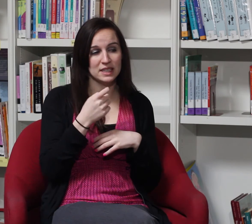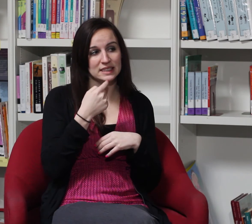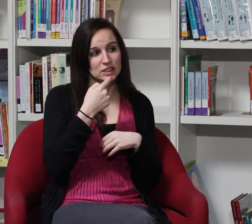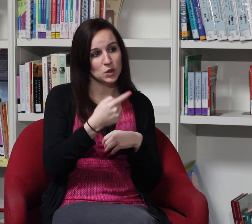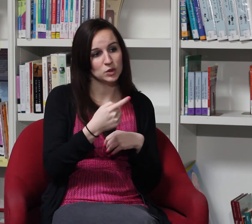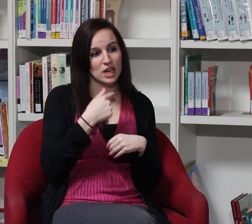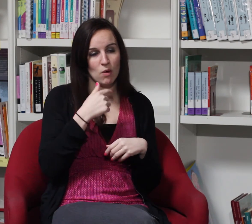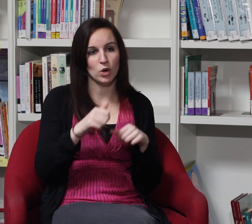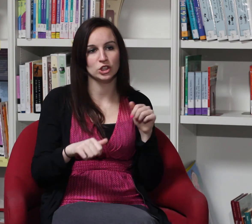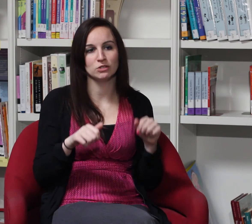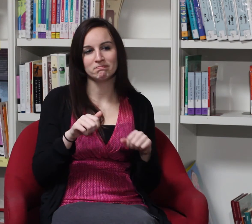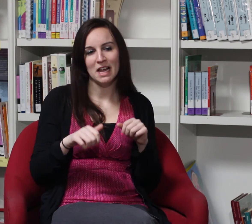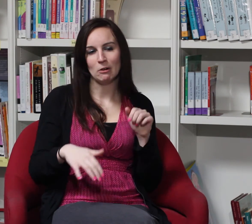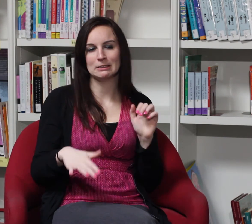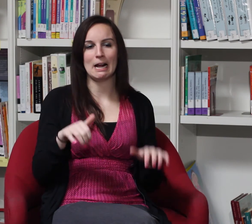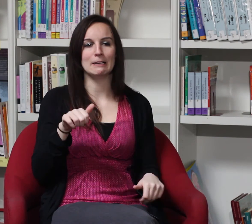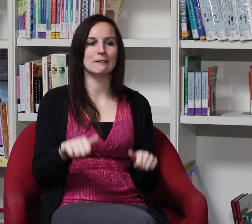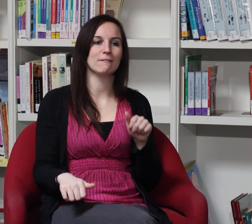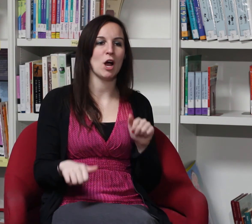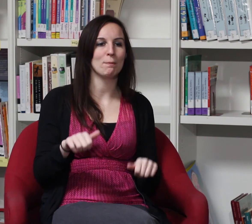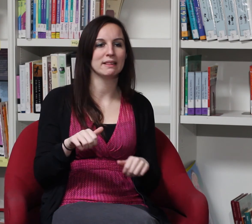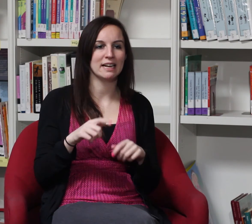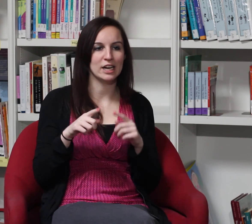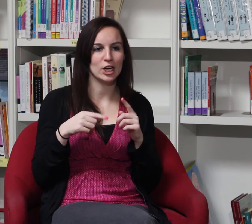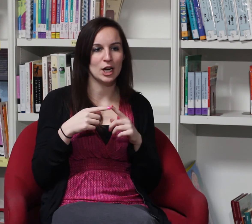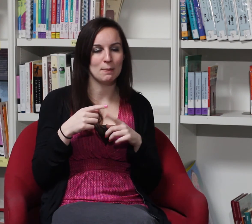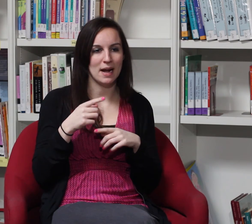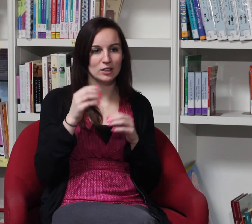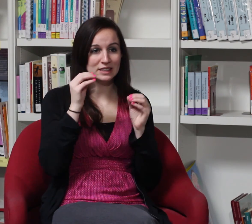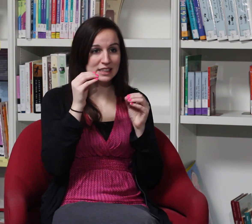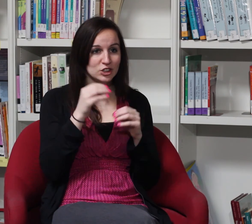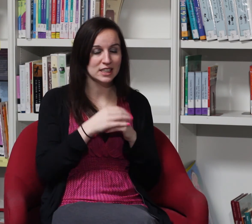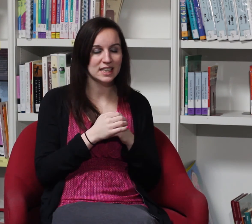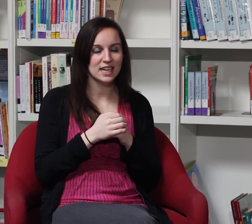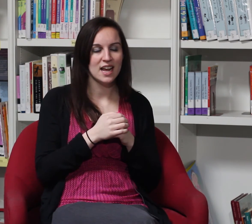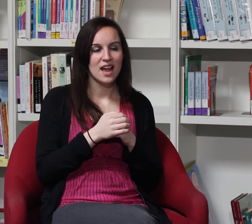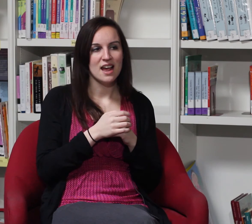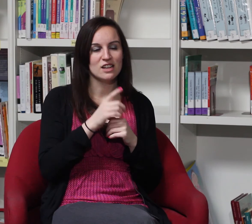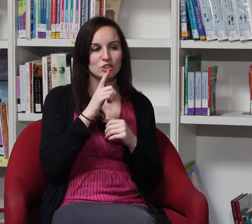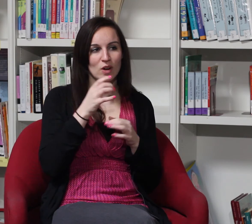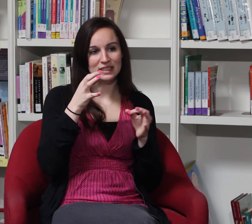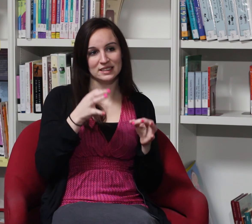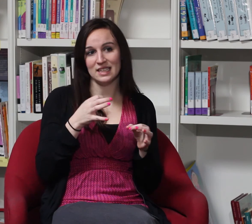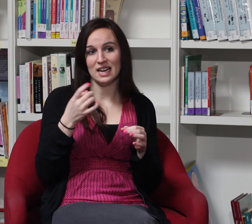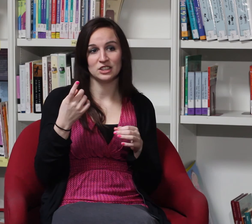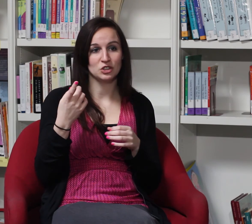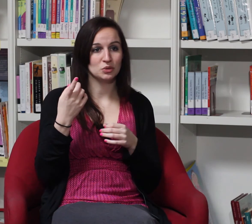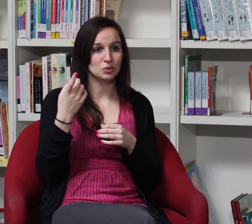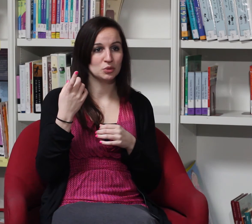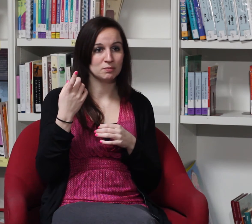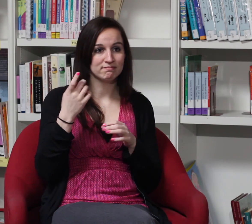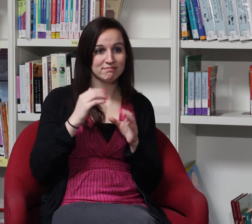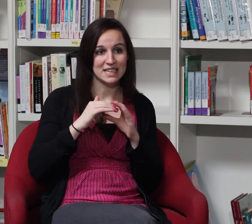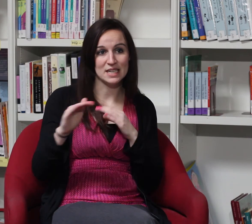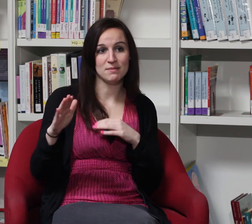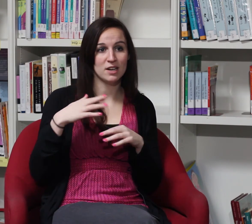because I told her I was kind of up in the air about teaching, and so I decided to email